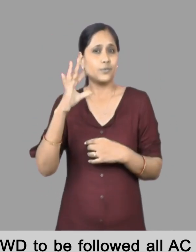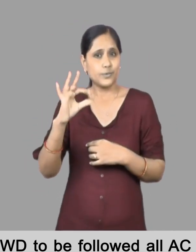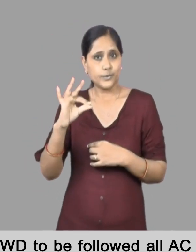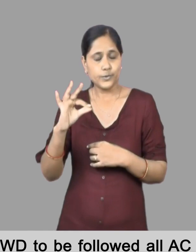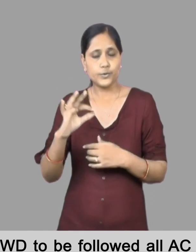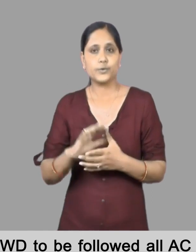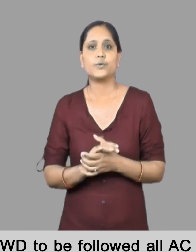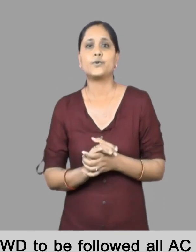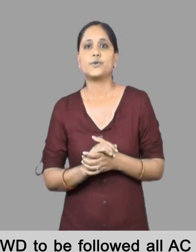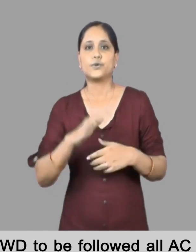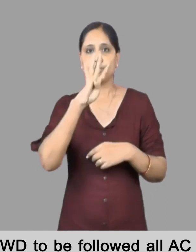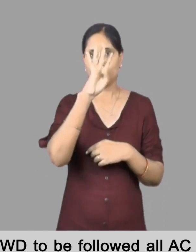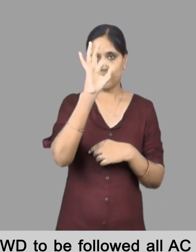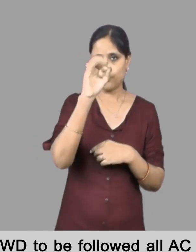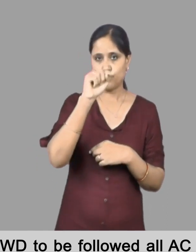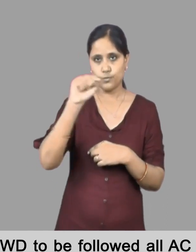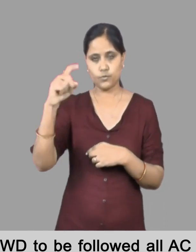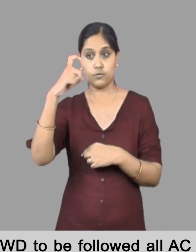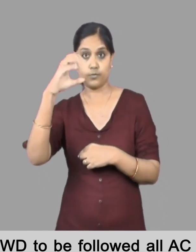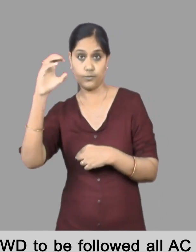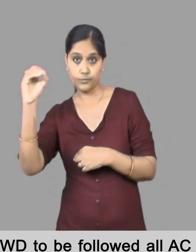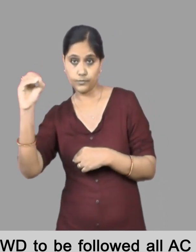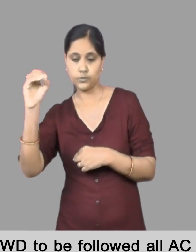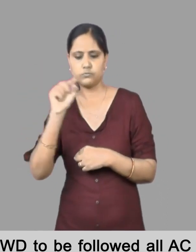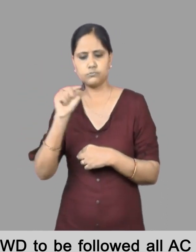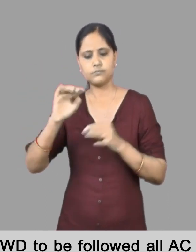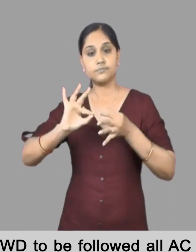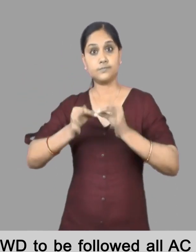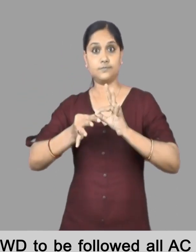Relative humidity to be 40 to 70%.